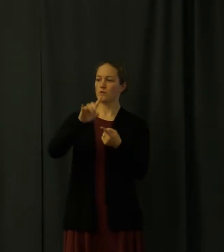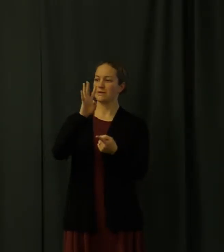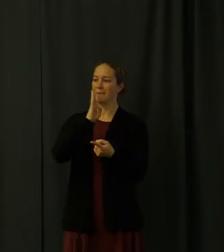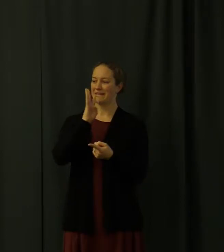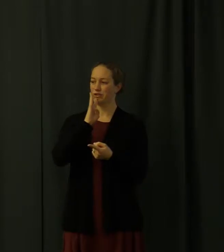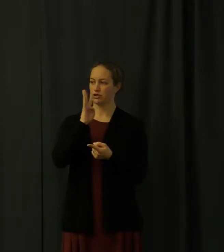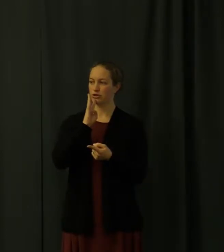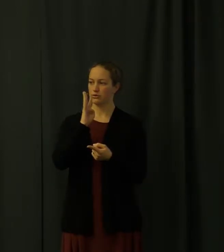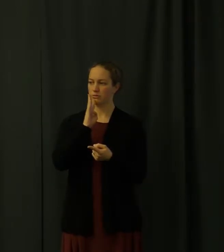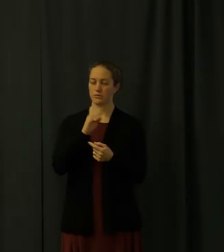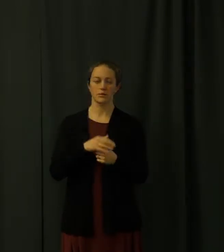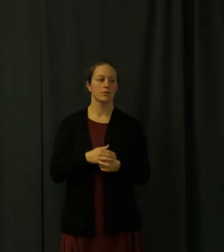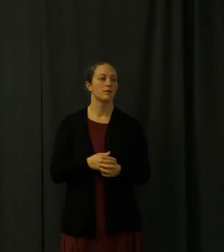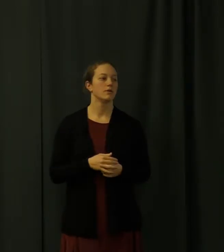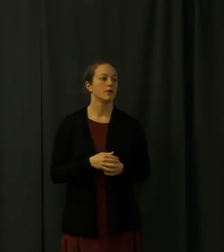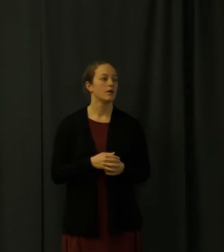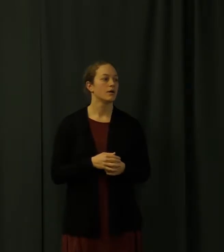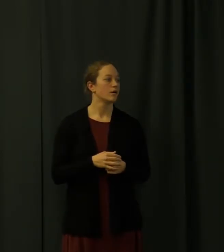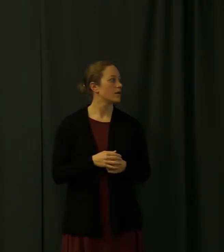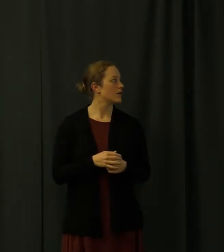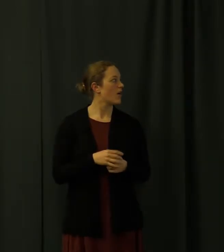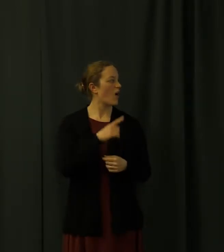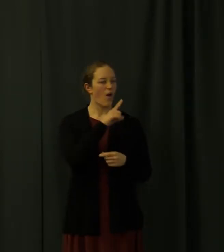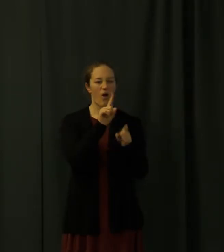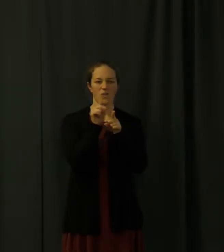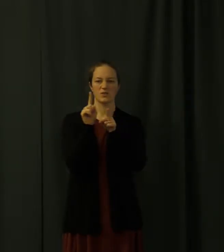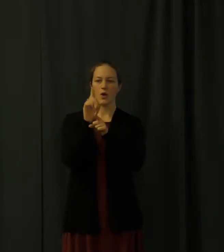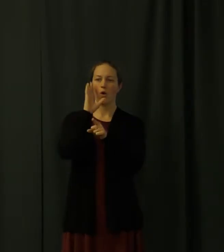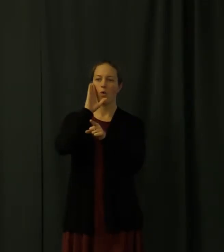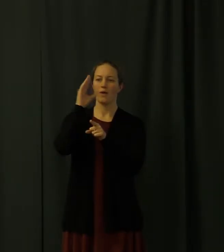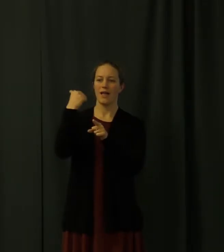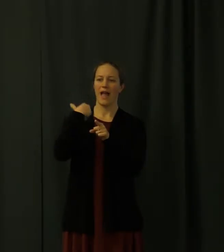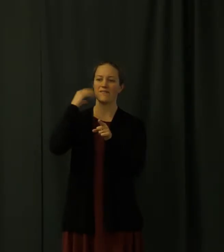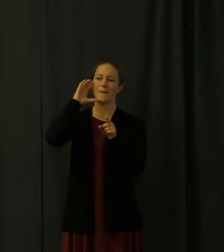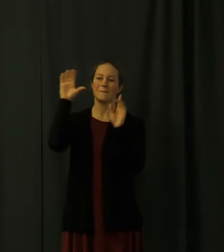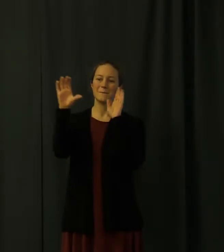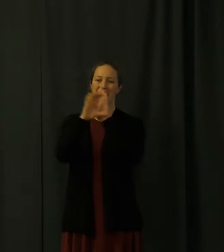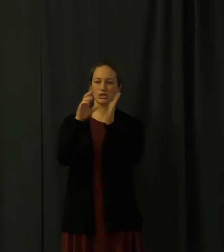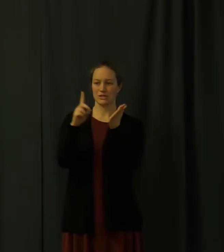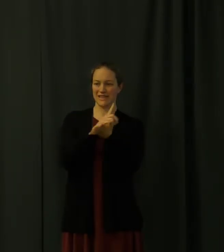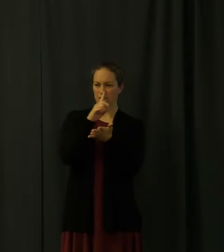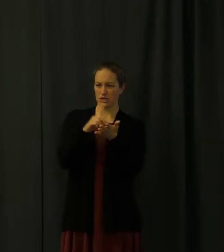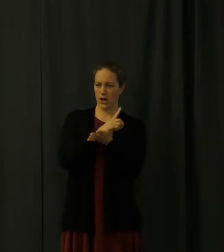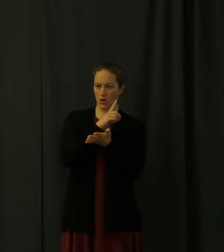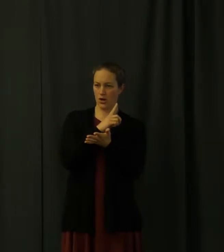but it also does a picture dictionary, which Melissa asked me to show you guys.